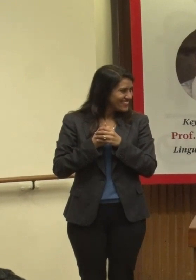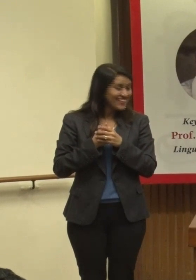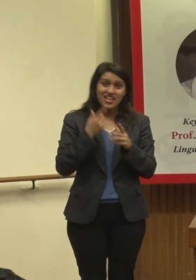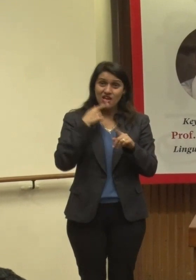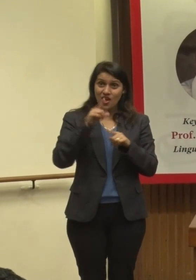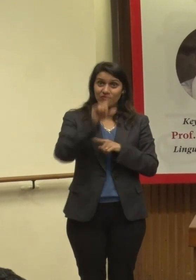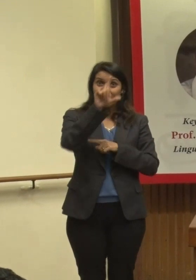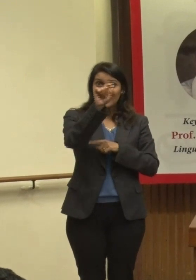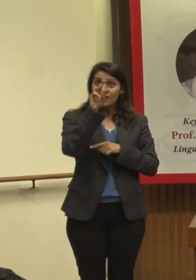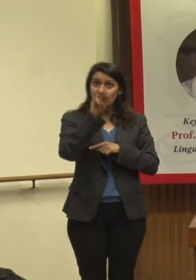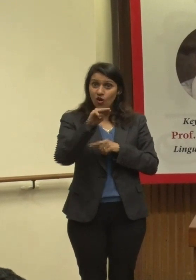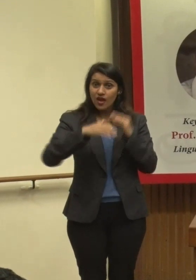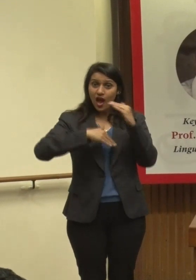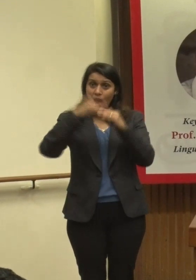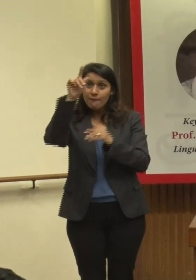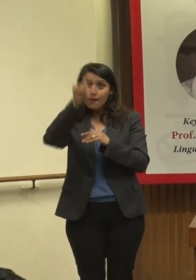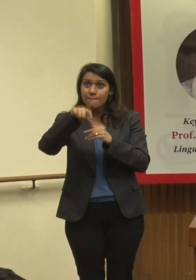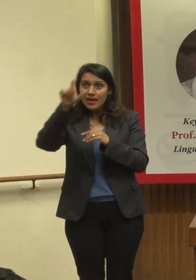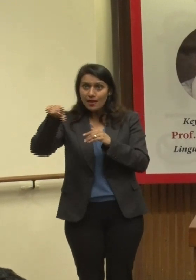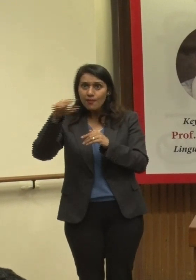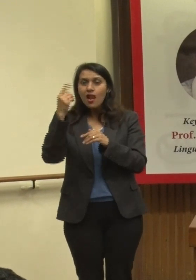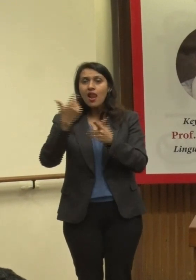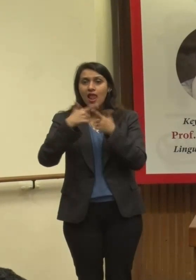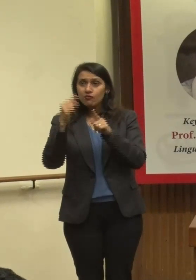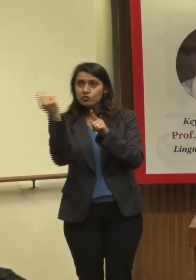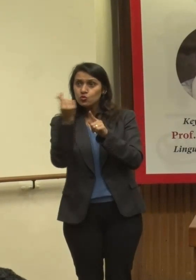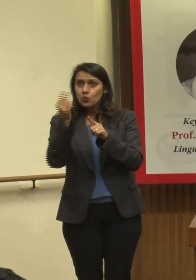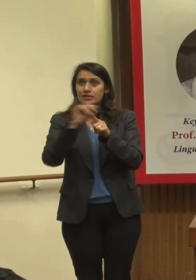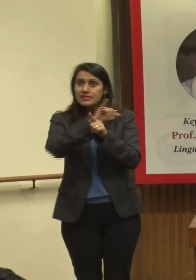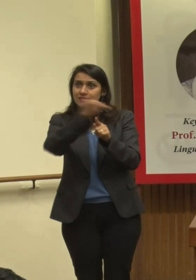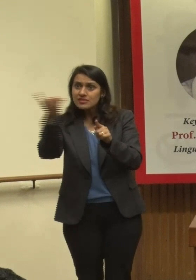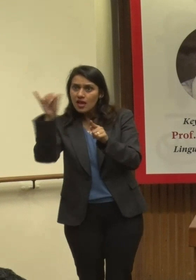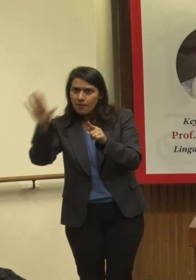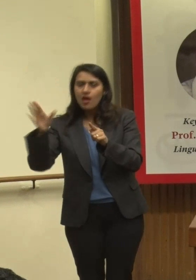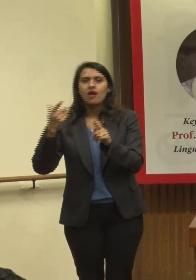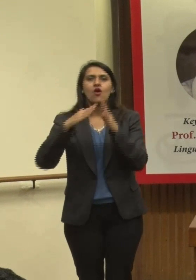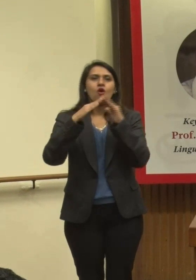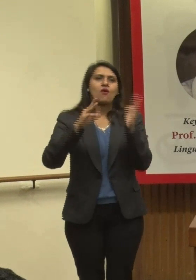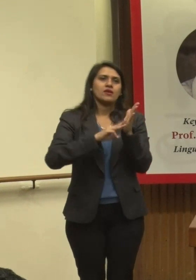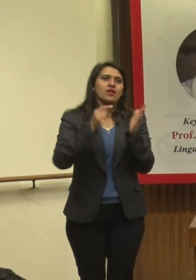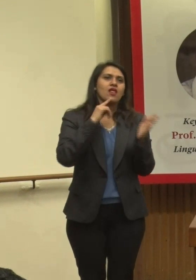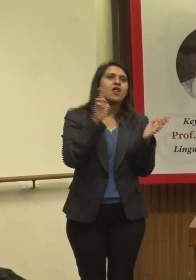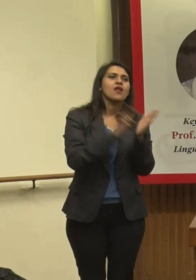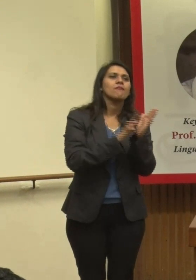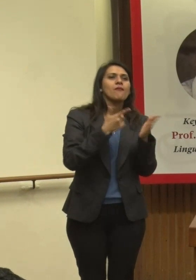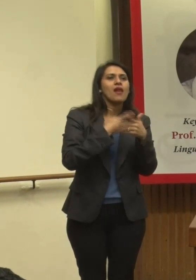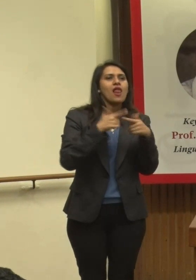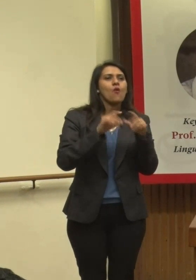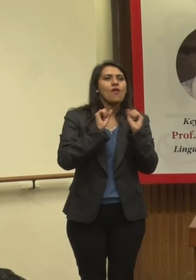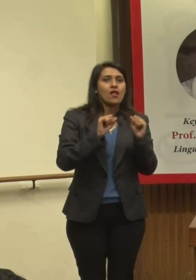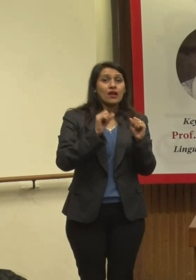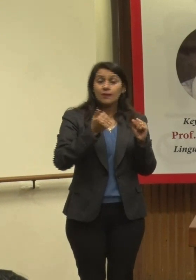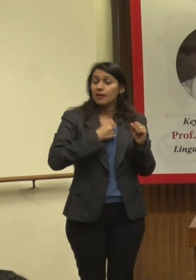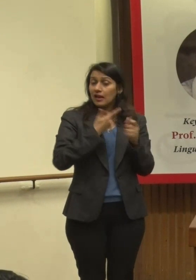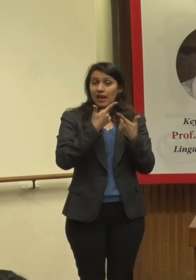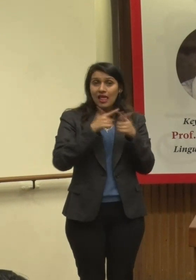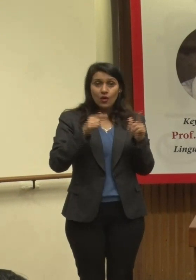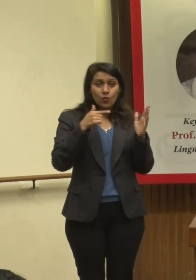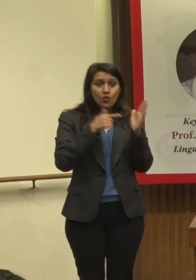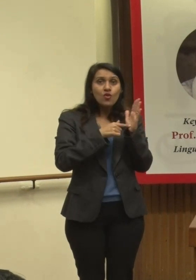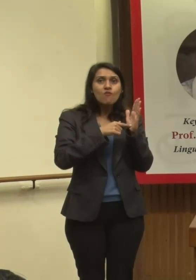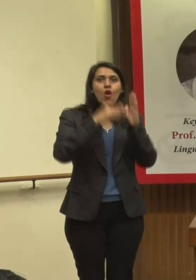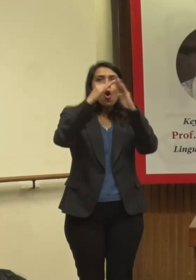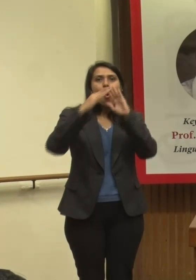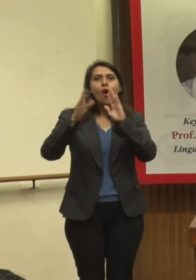in some nations, language is the subject of Education Ministry. In our country, language is the subject of